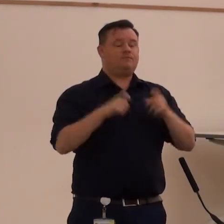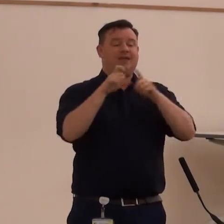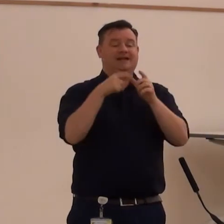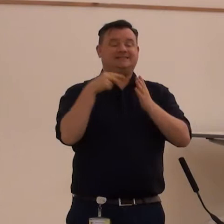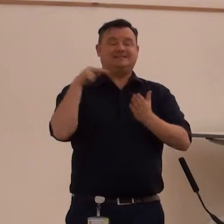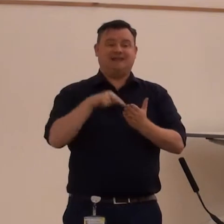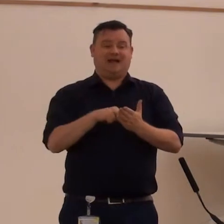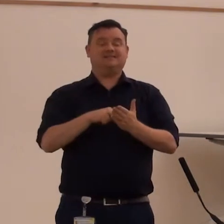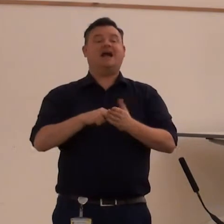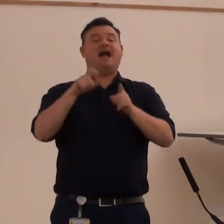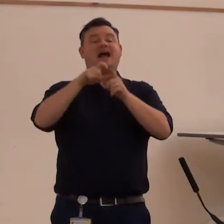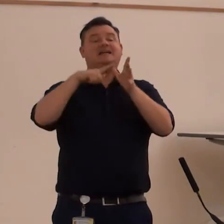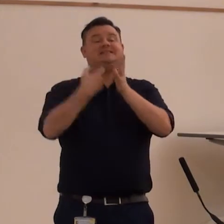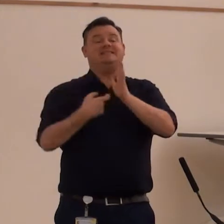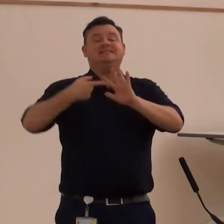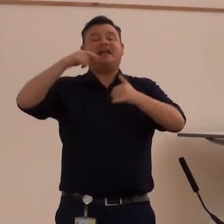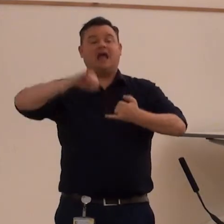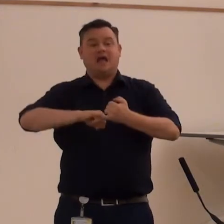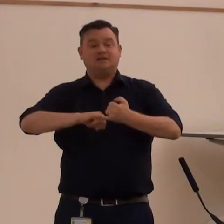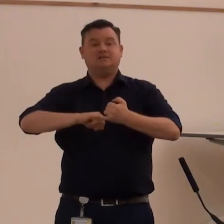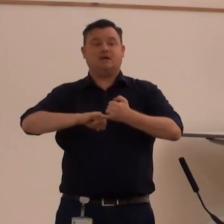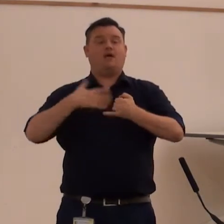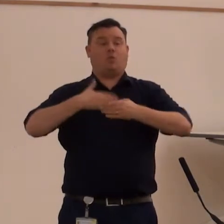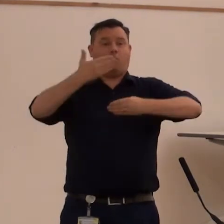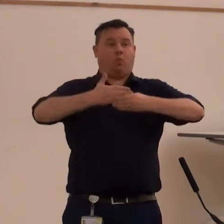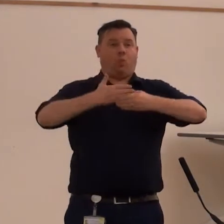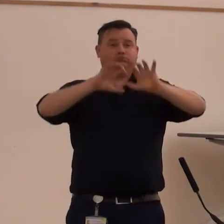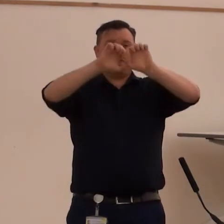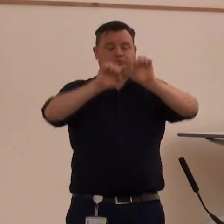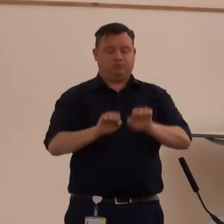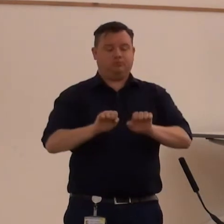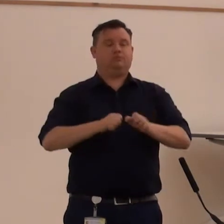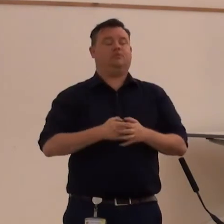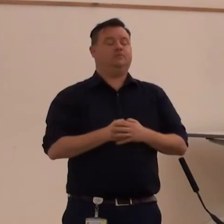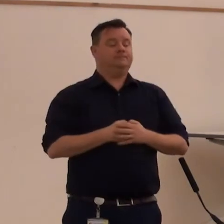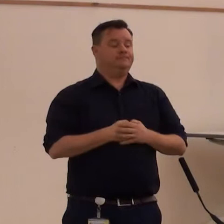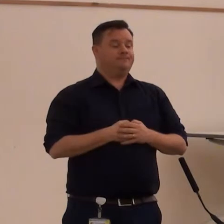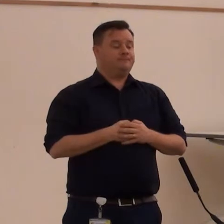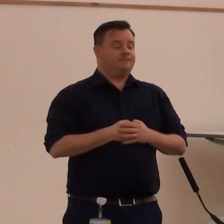Dares and Tear Down the Walls. And that was, you know,